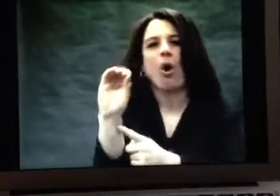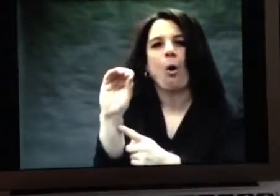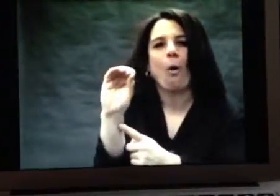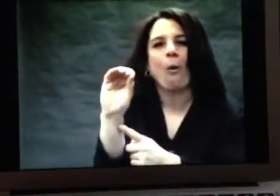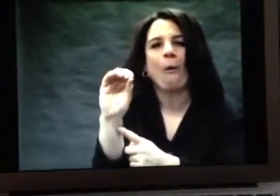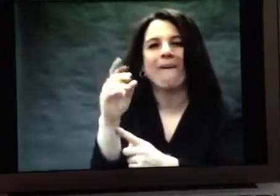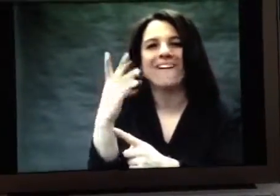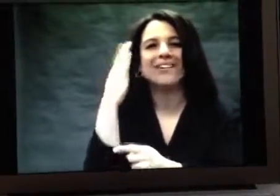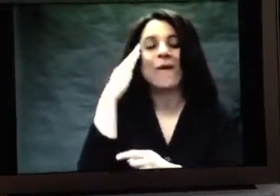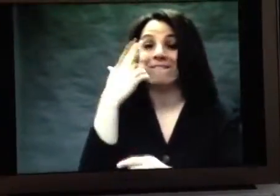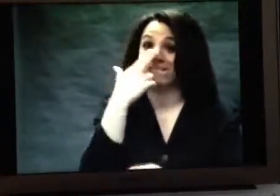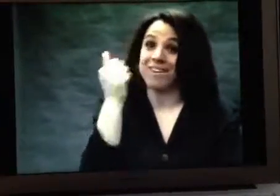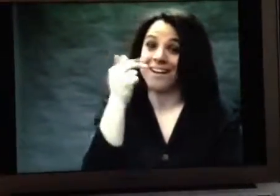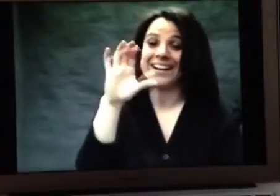equal."